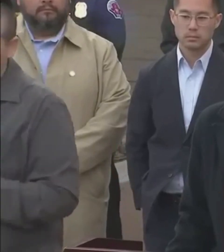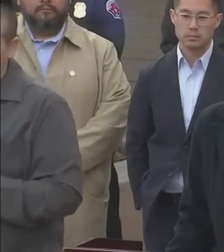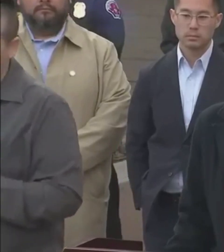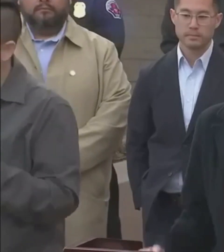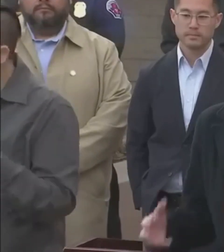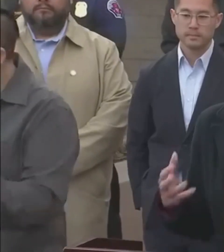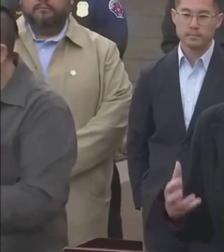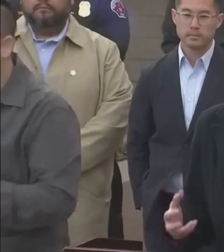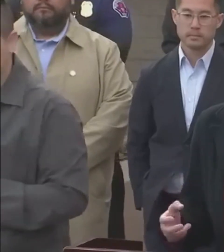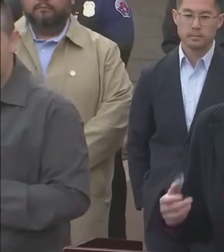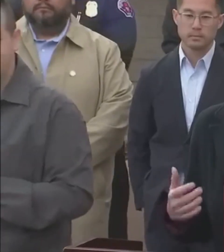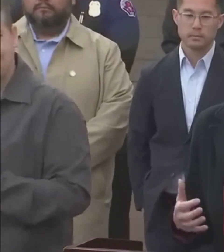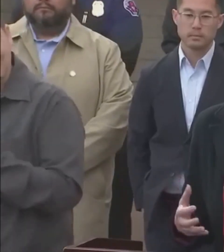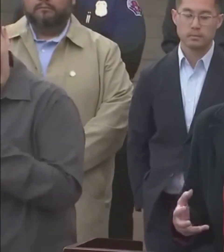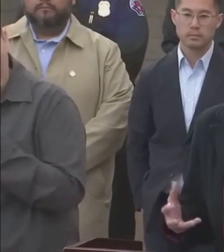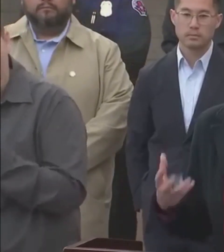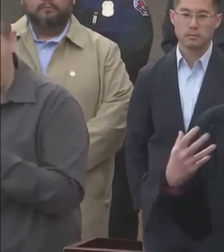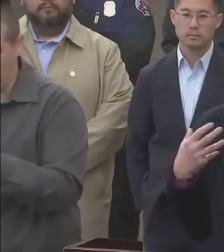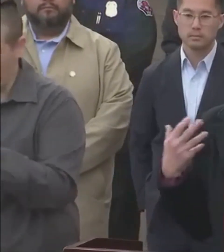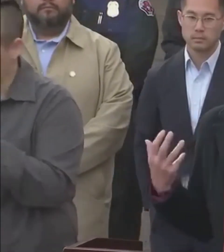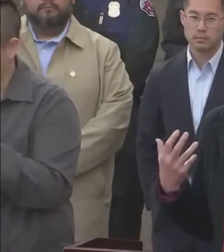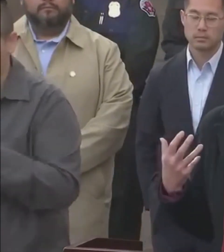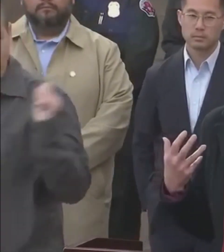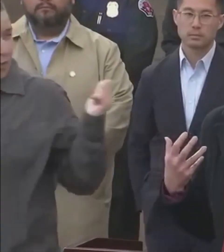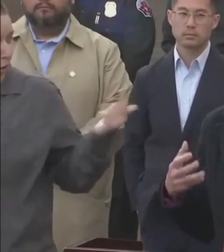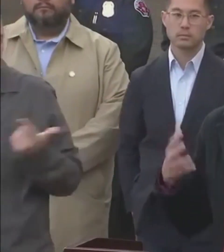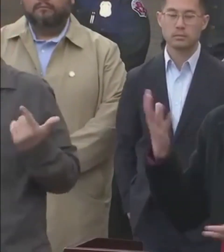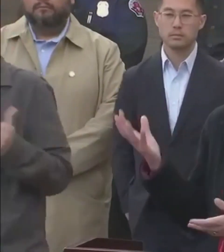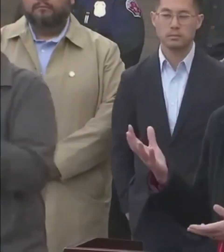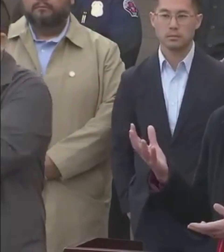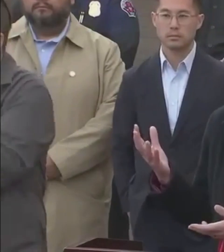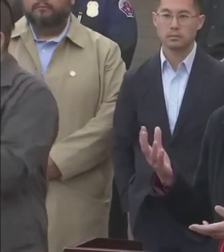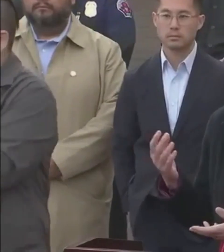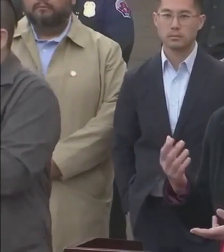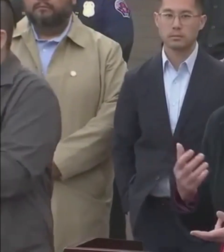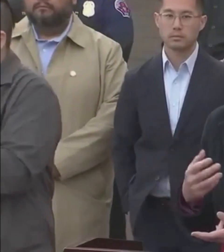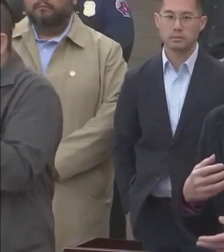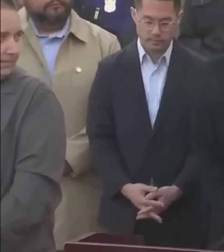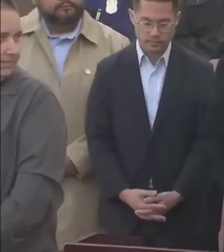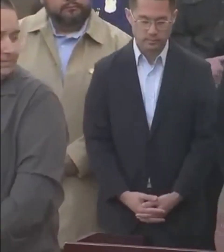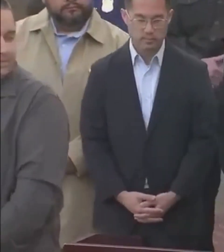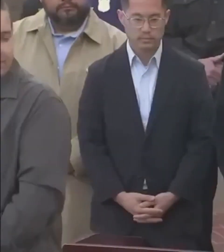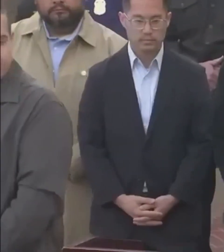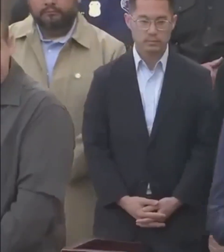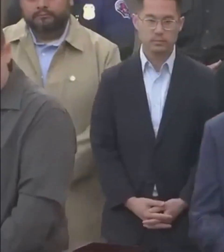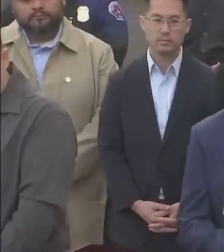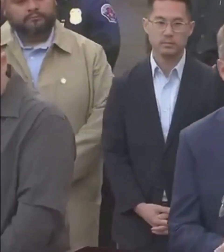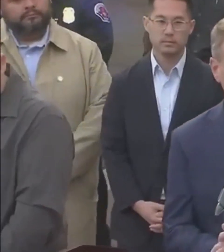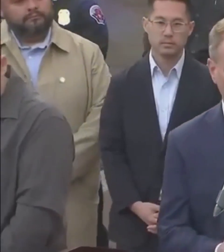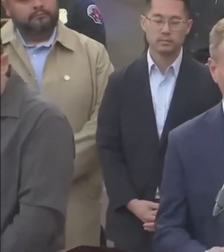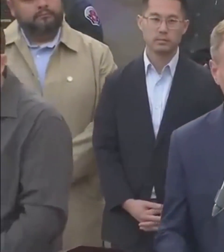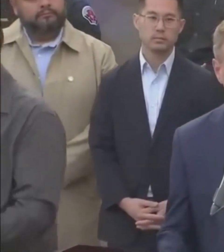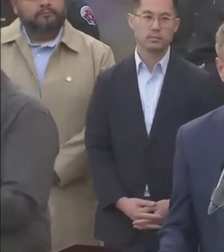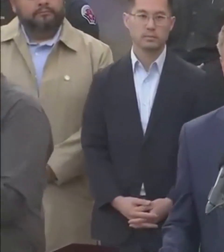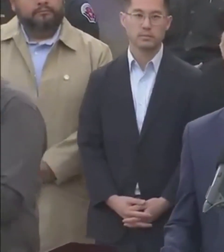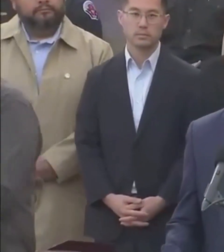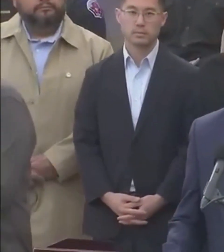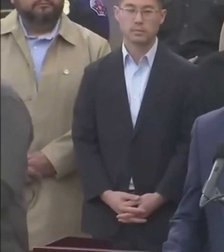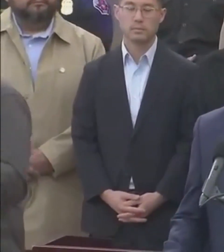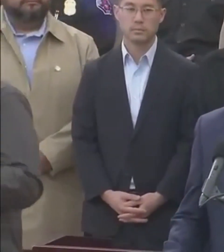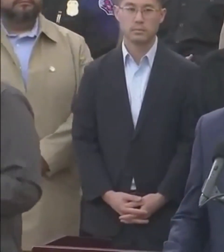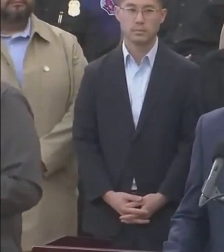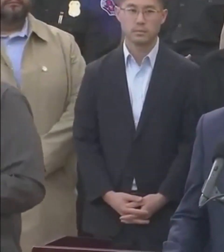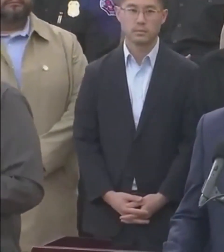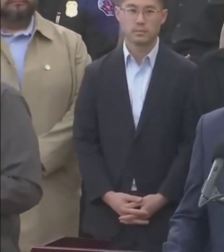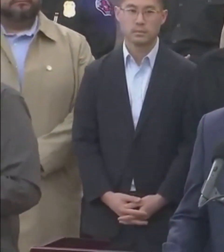about the previous evening's shooting in Monterey Park. My heart is with the casualties' families, as well as the Asian American communities starting Lunar